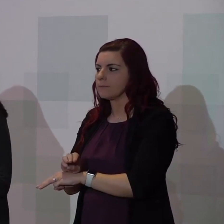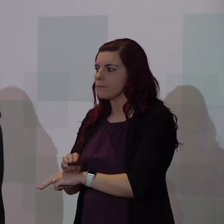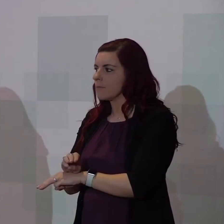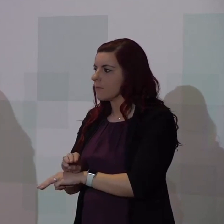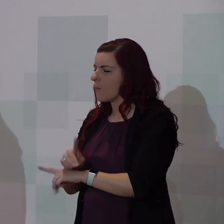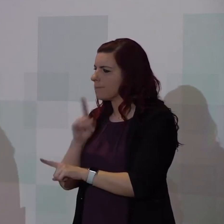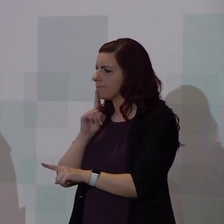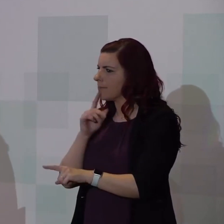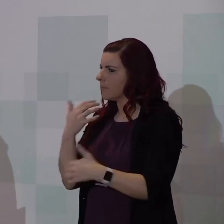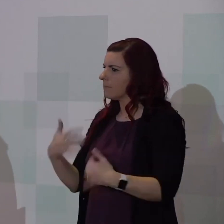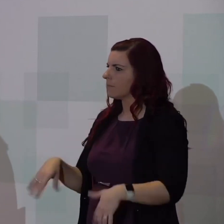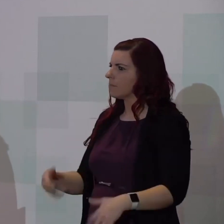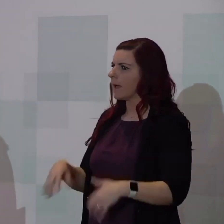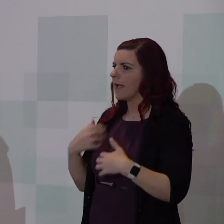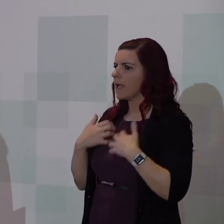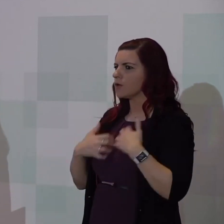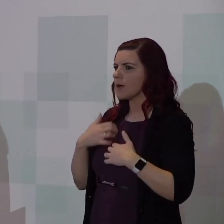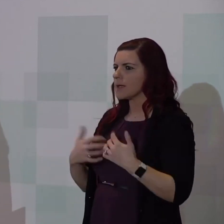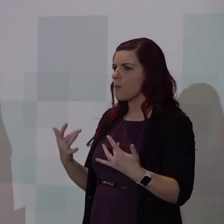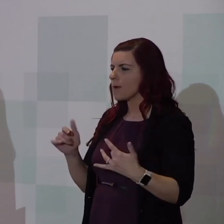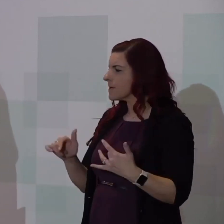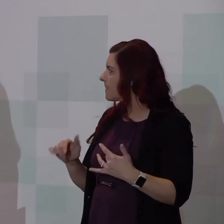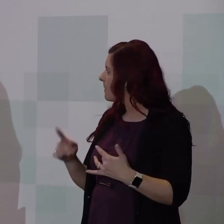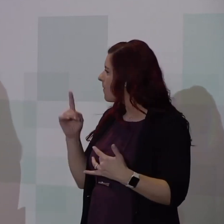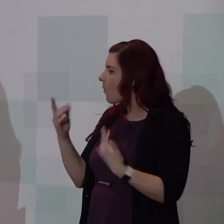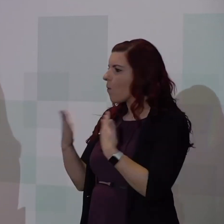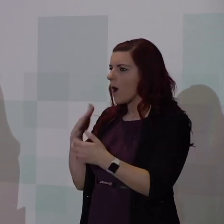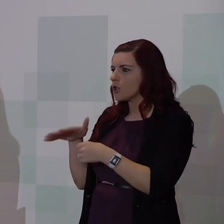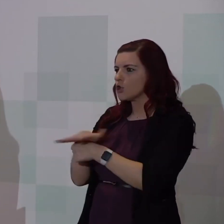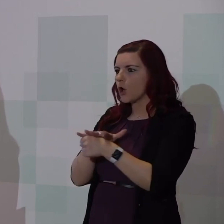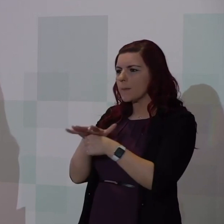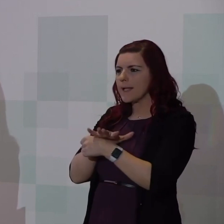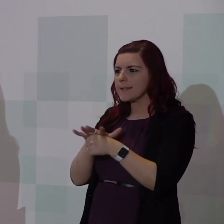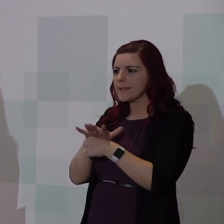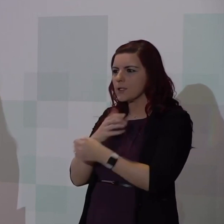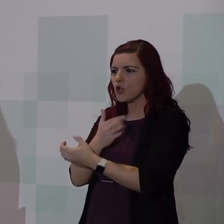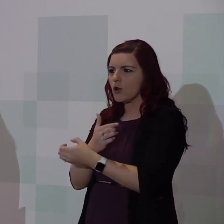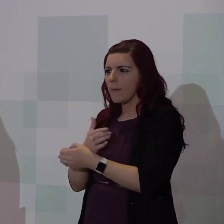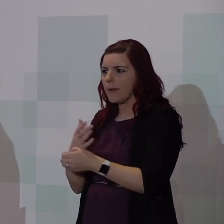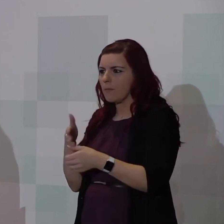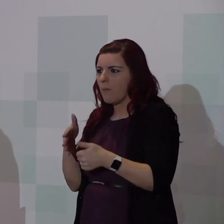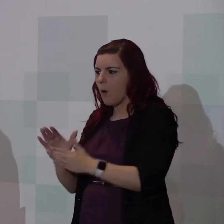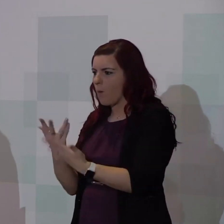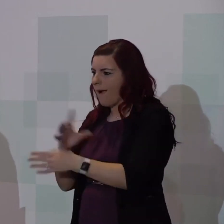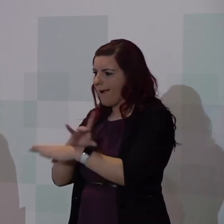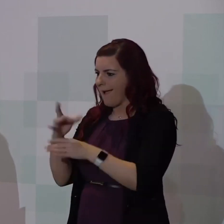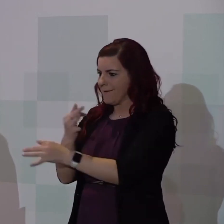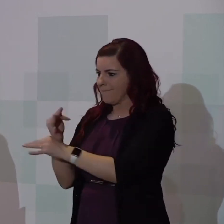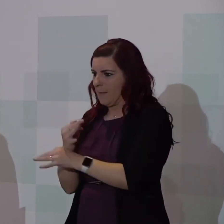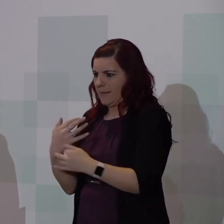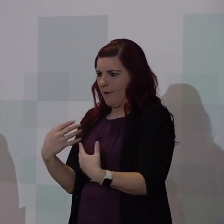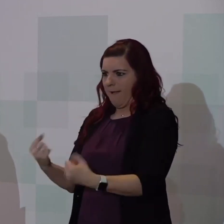What's very interesting then, I suppose, is how, in what circumstances children are being born, what kinds of families are they being born